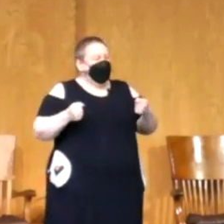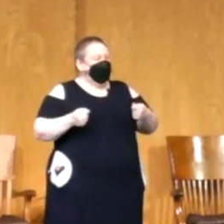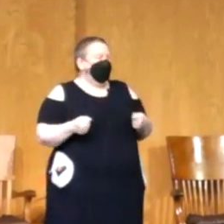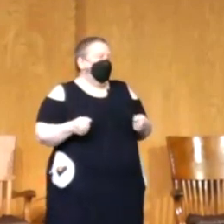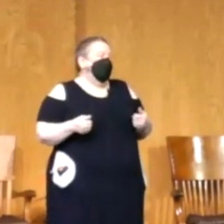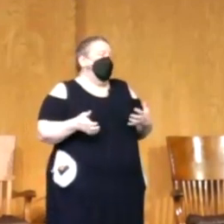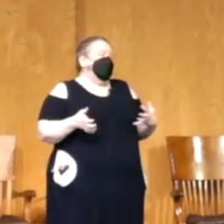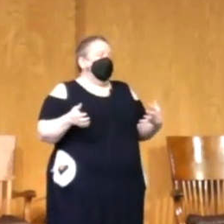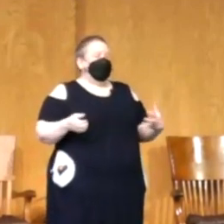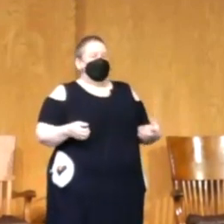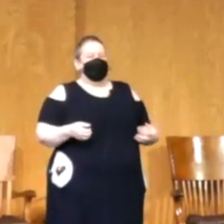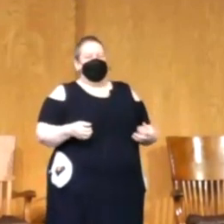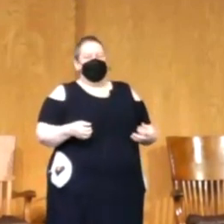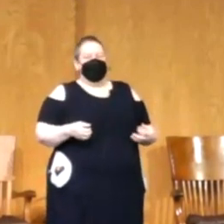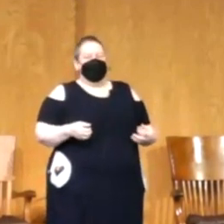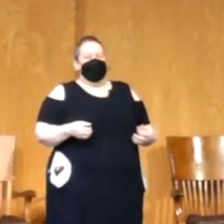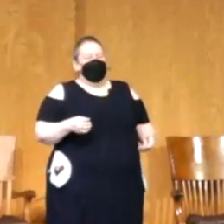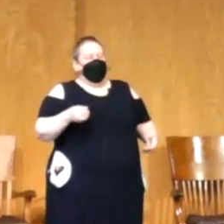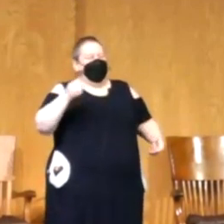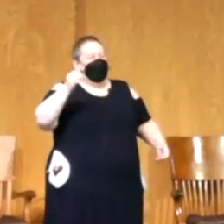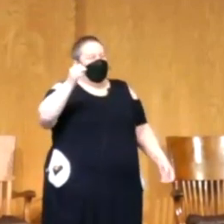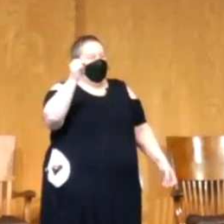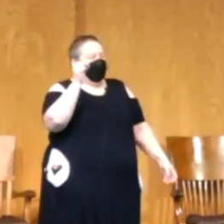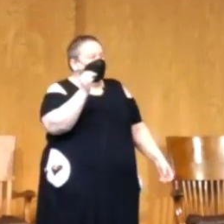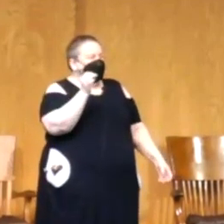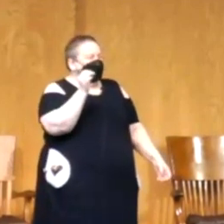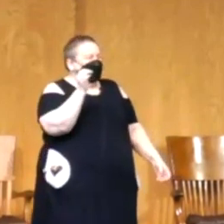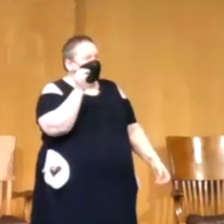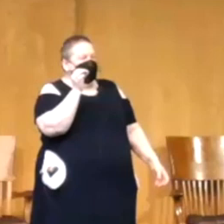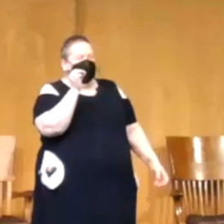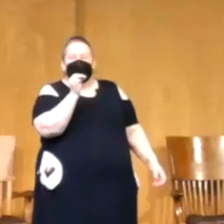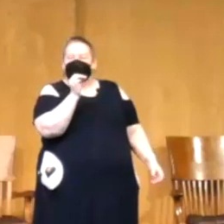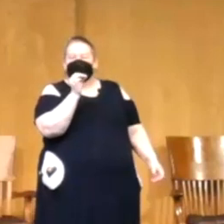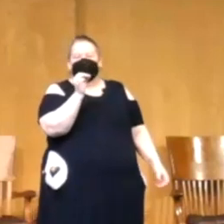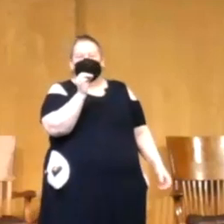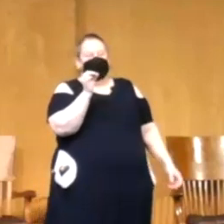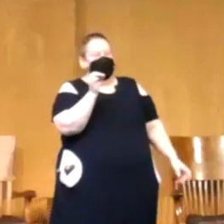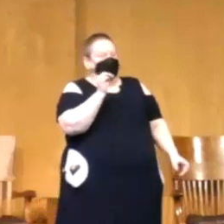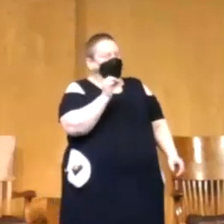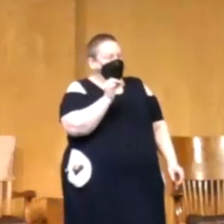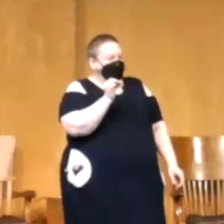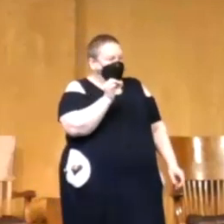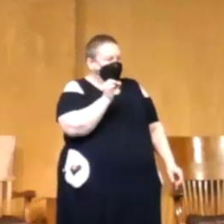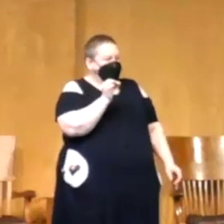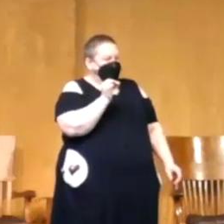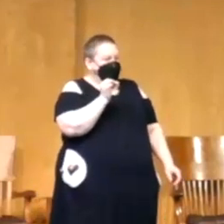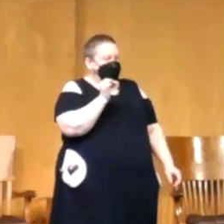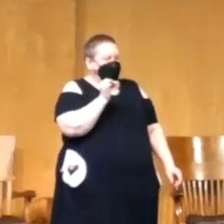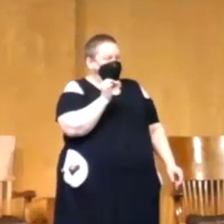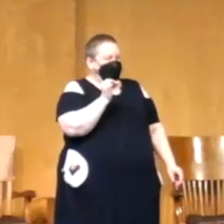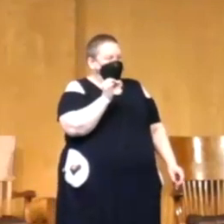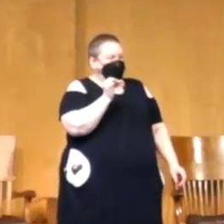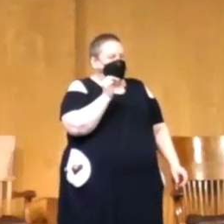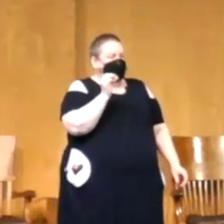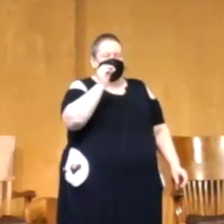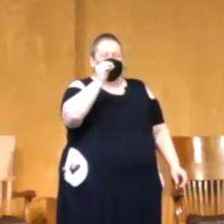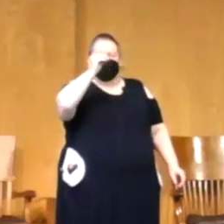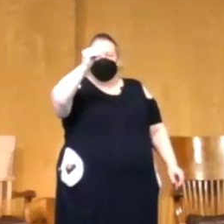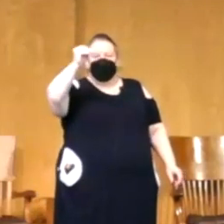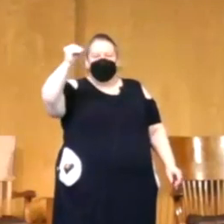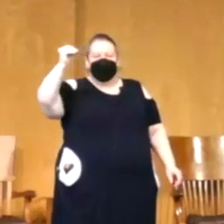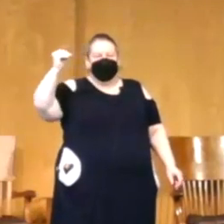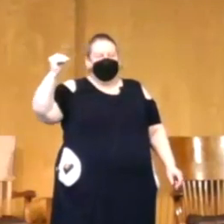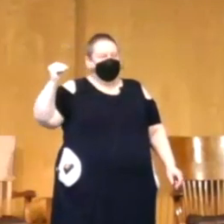And there is something wonderful about those precious moments when we